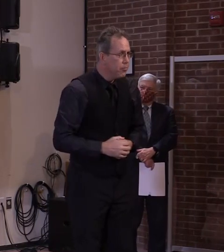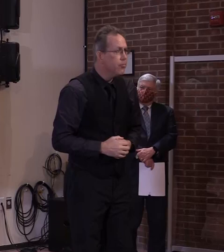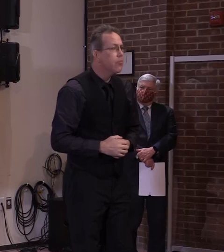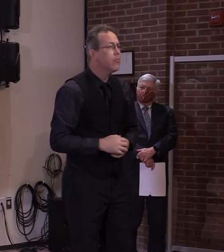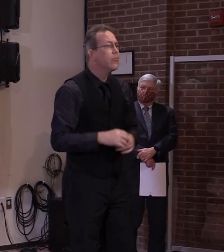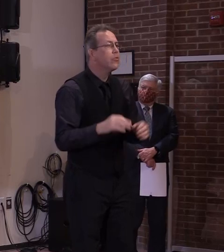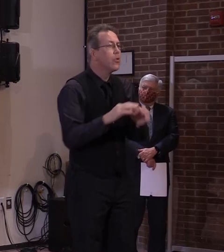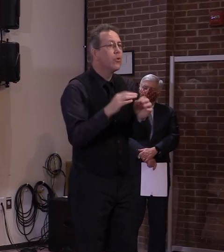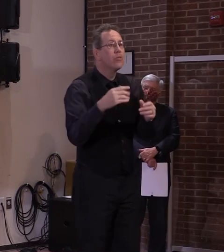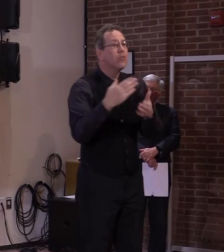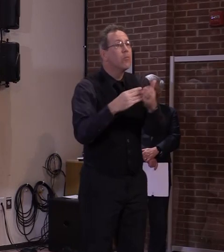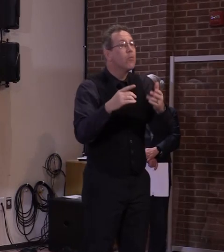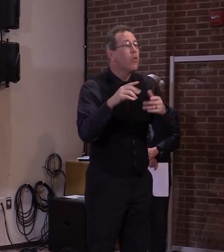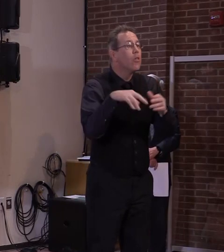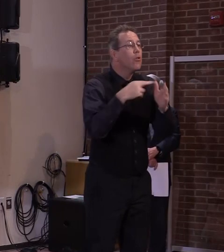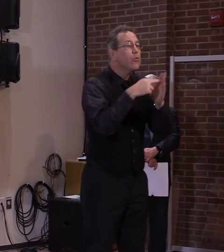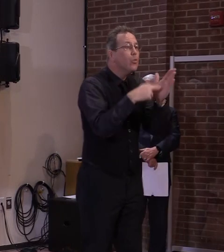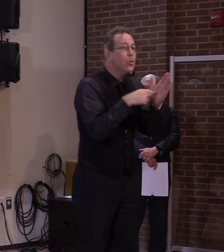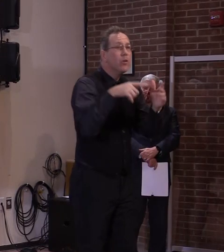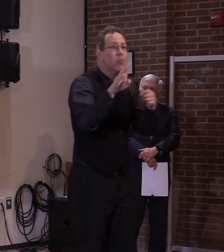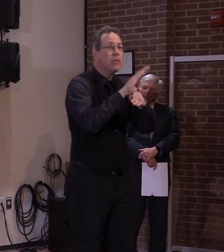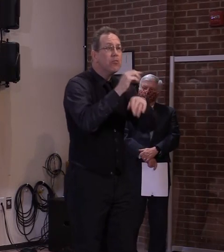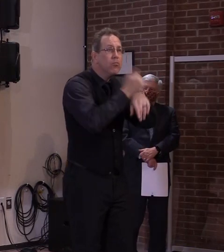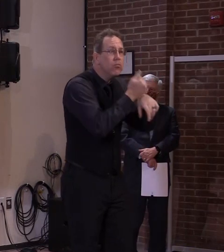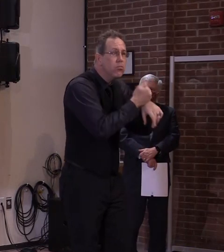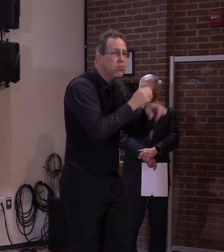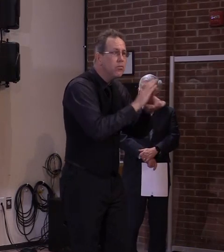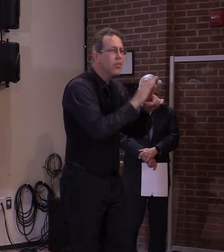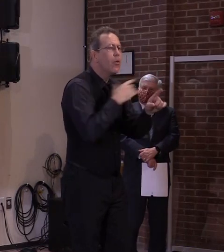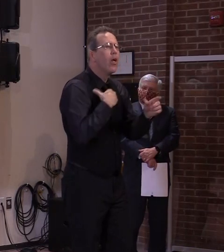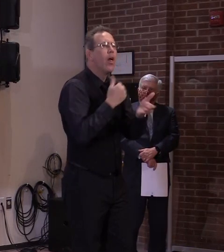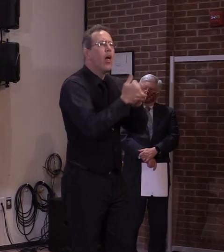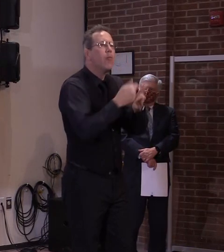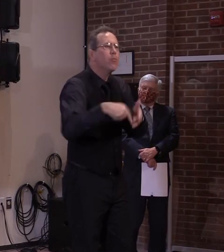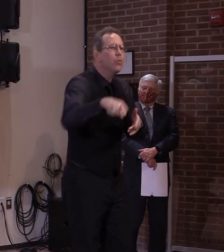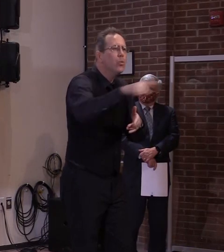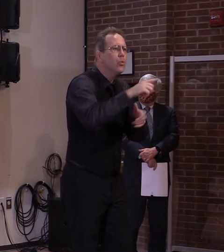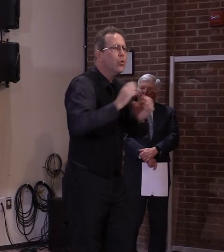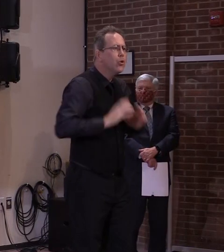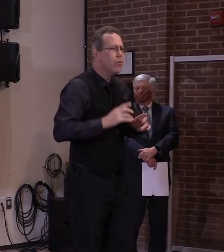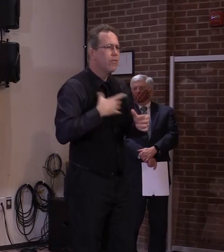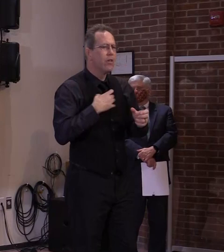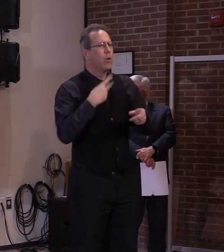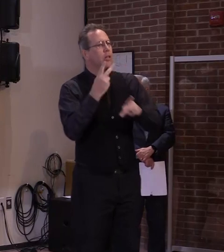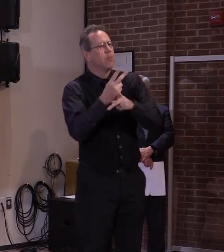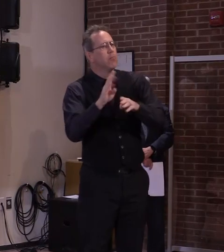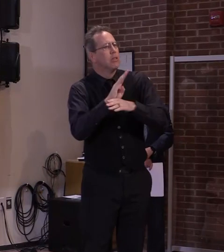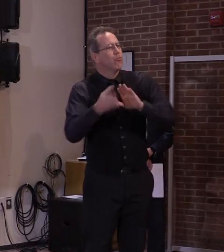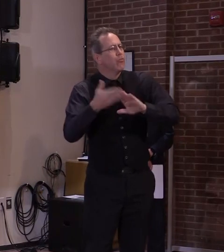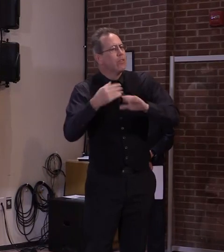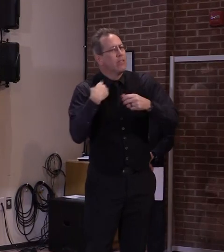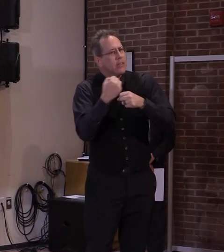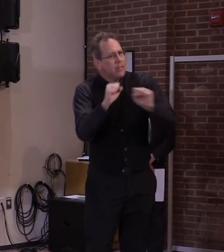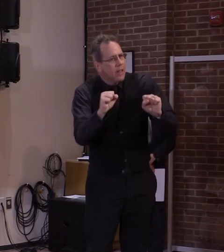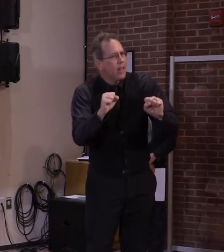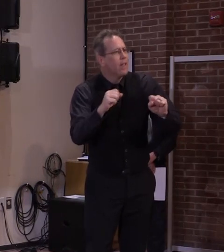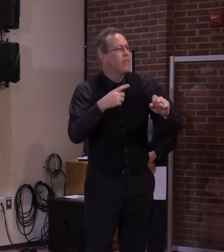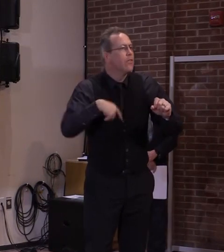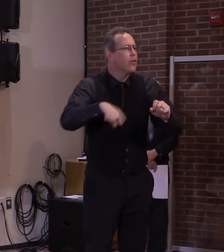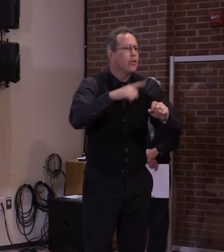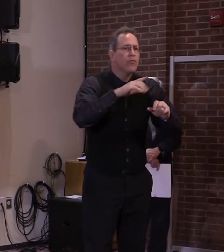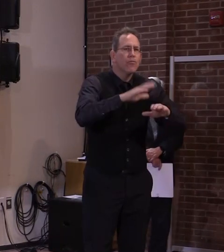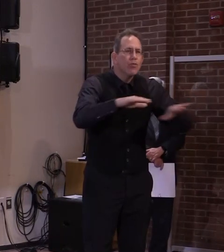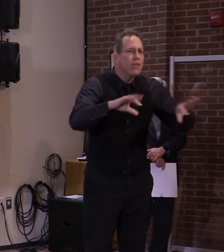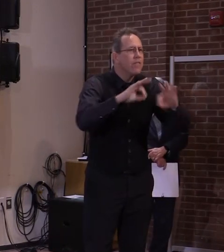The Department of Labor has resources to help you provide a safe and healthy workplace. As we continue to move through this phase